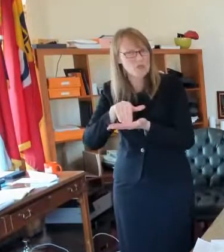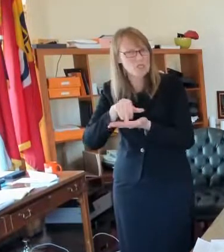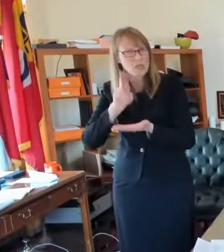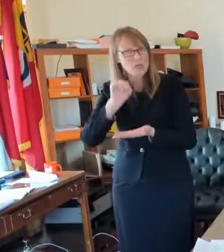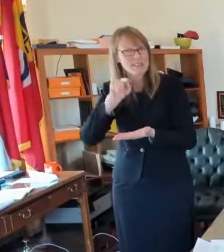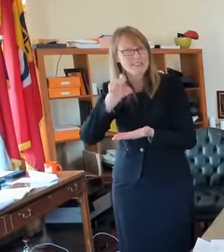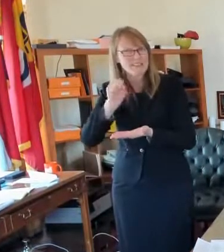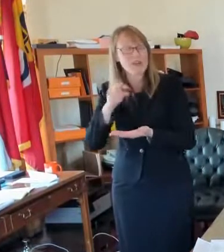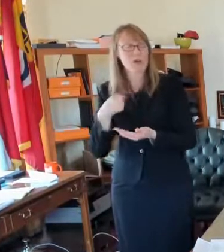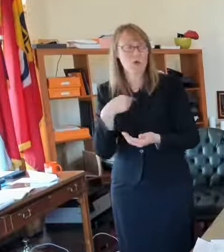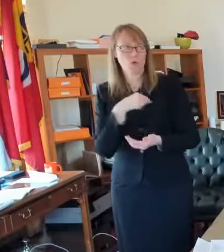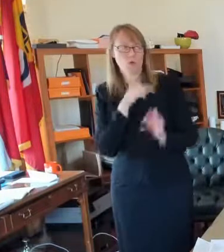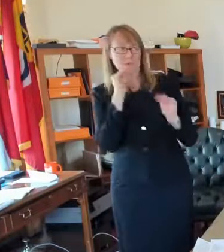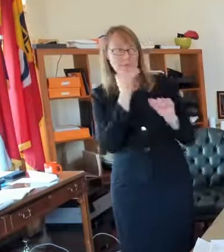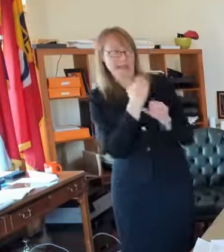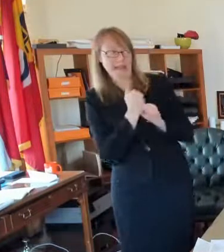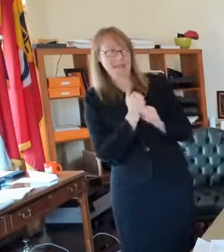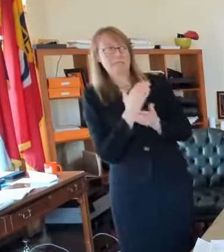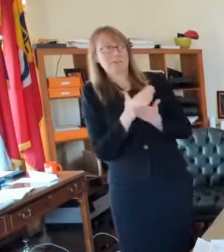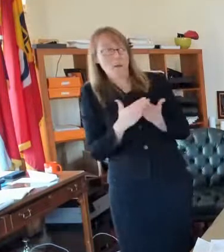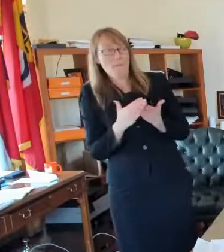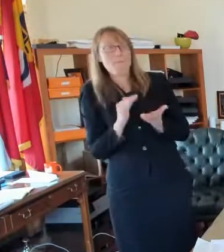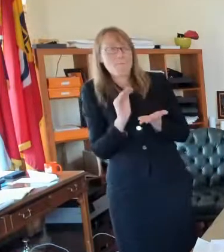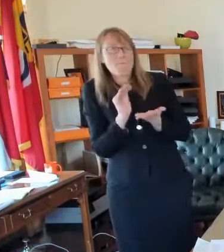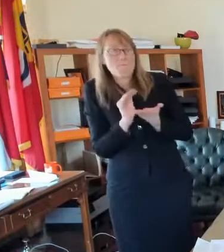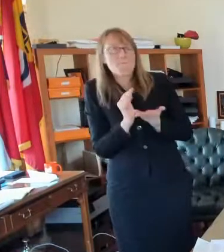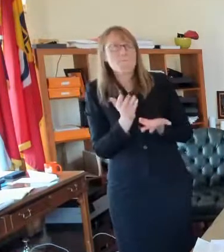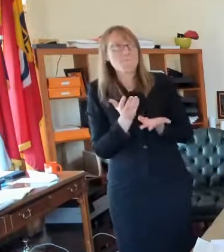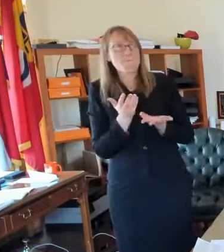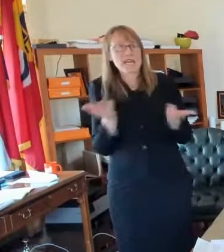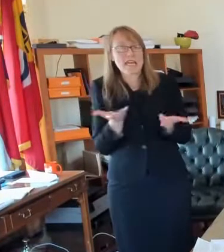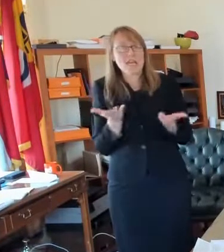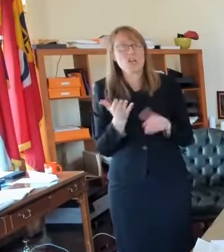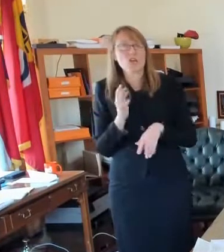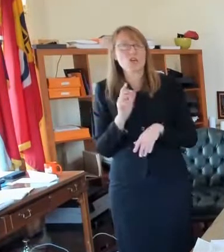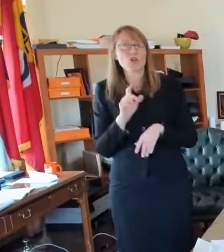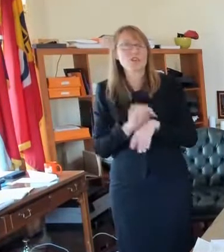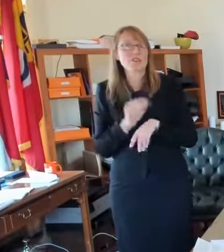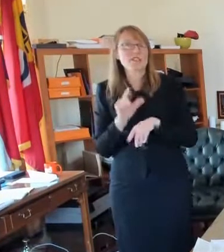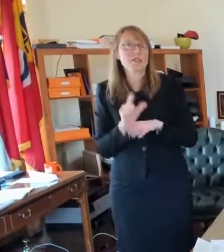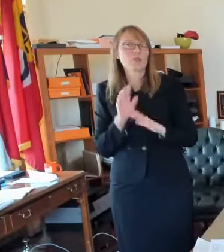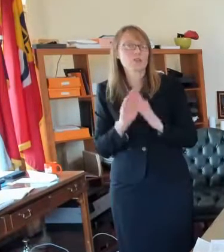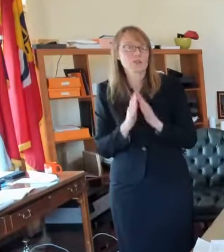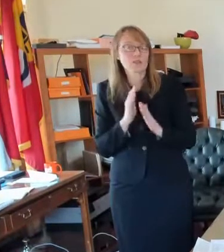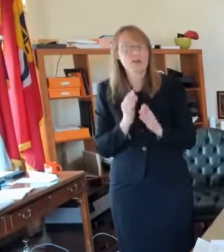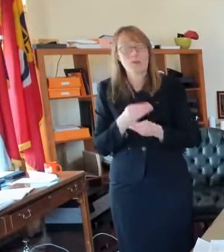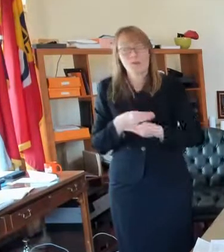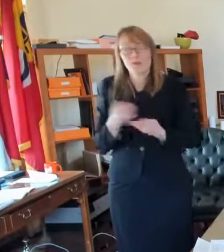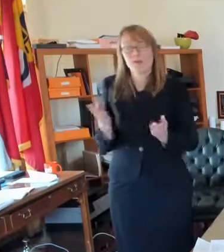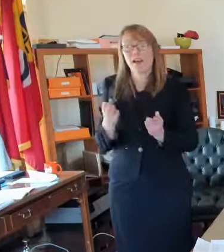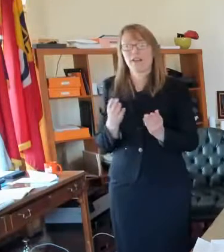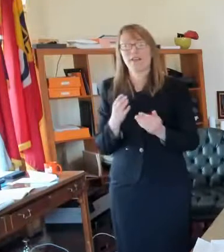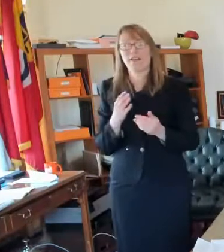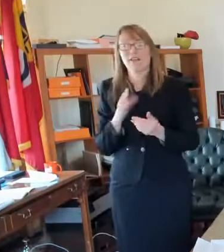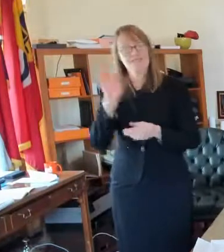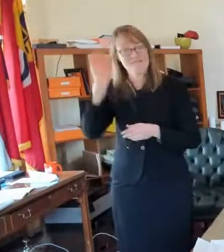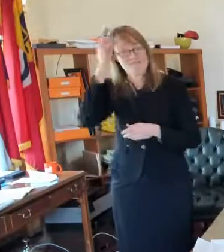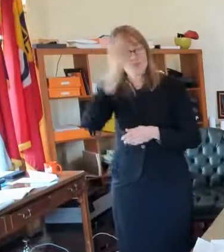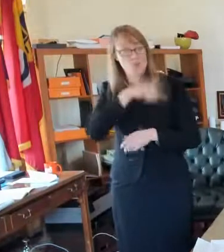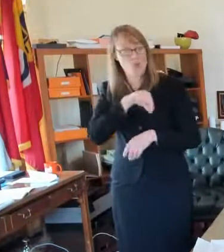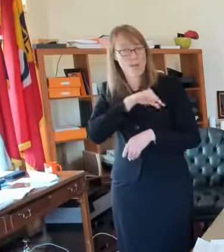expecting to get some in the next week or two in the city of St. Louis, go to federally qualified health centers, frontline workers.